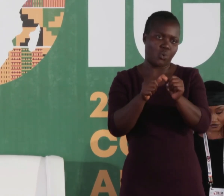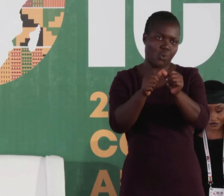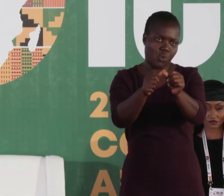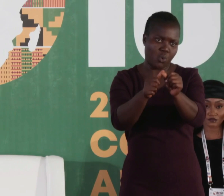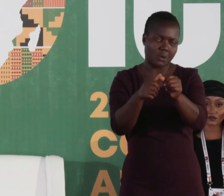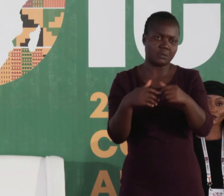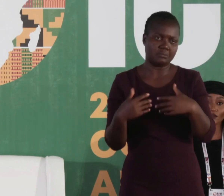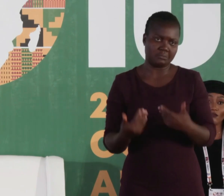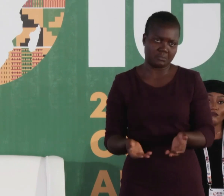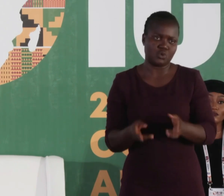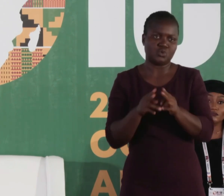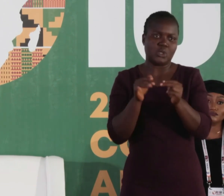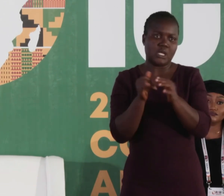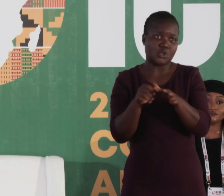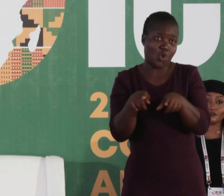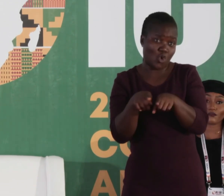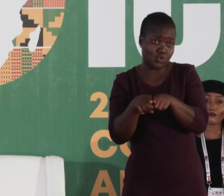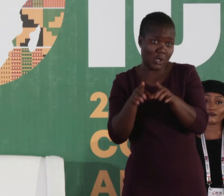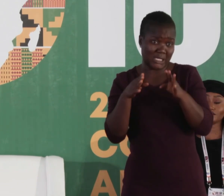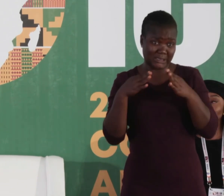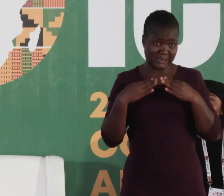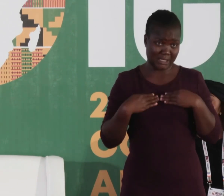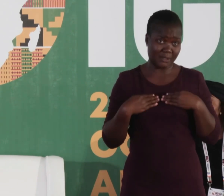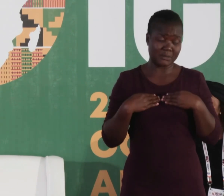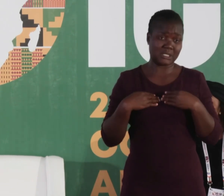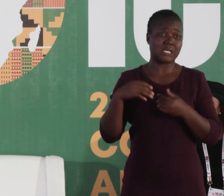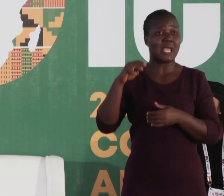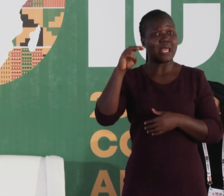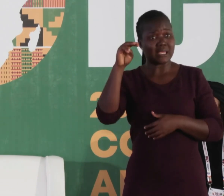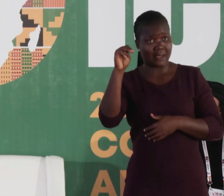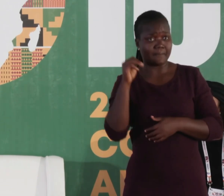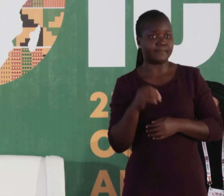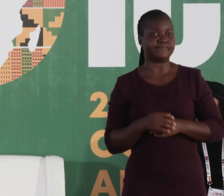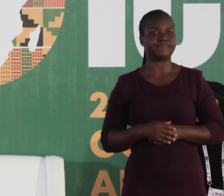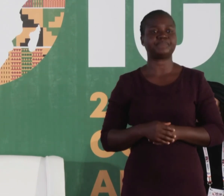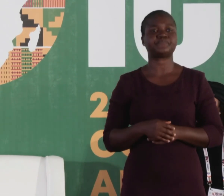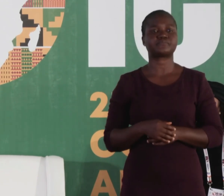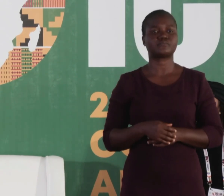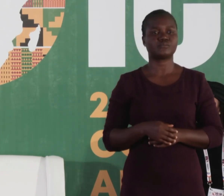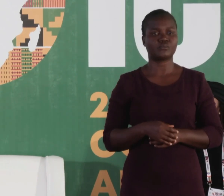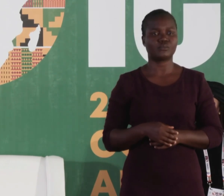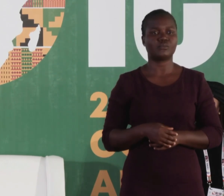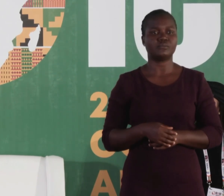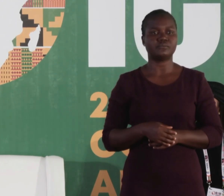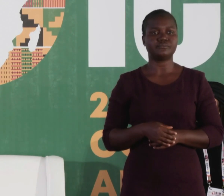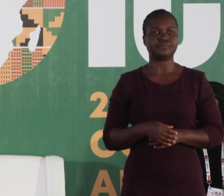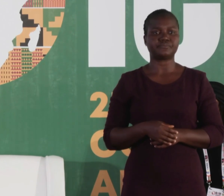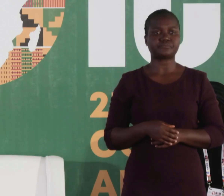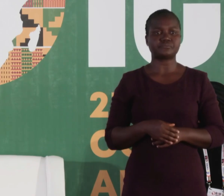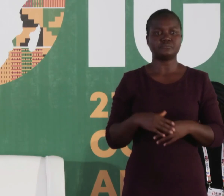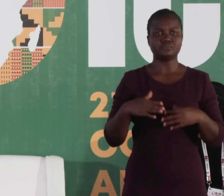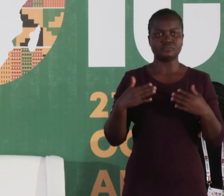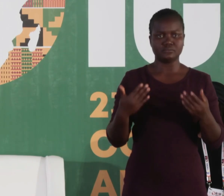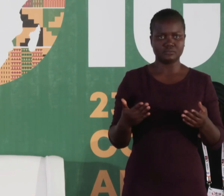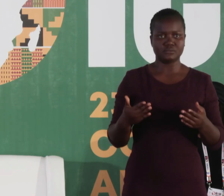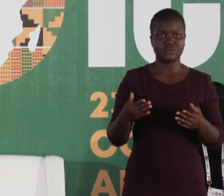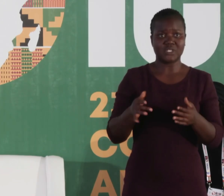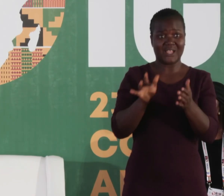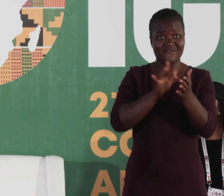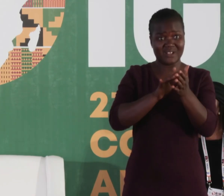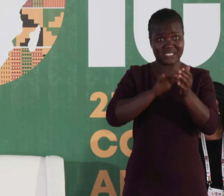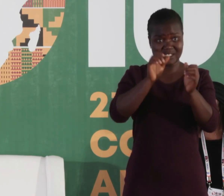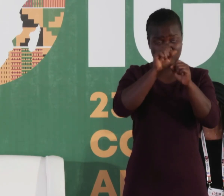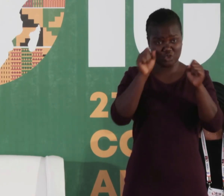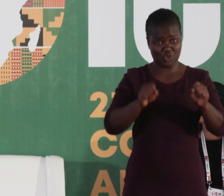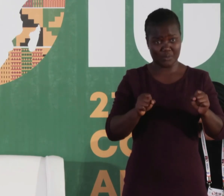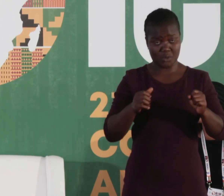pharmacies and also acceptability of the intervention. Sex workers themselves, they were happy